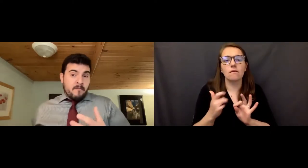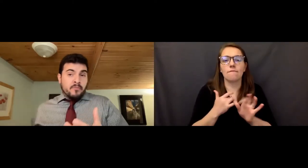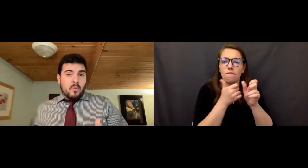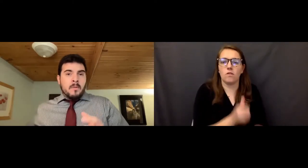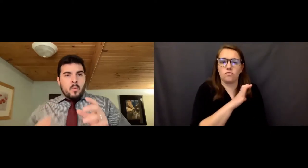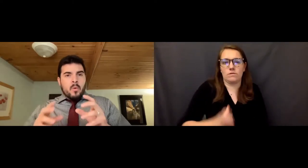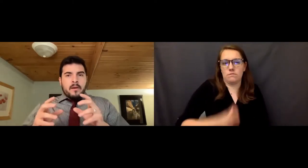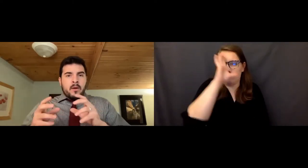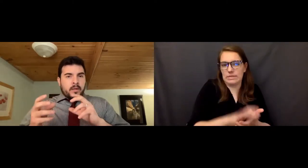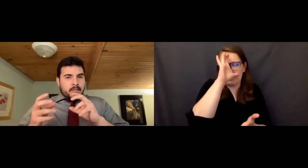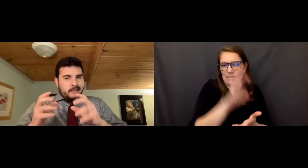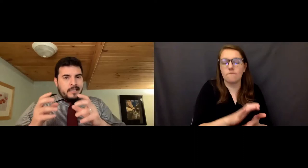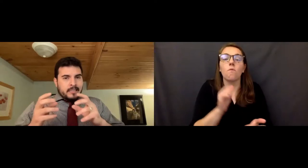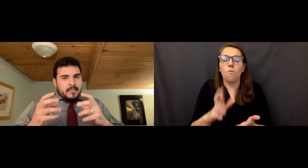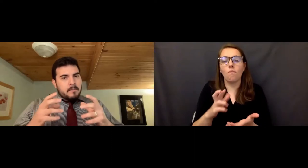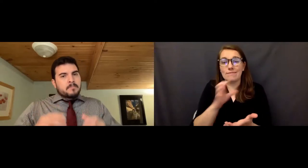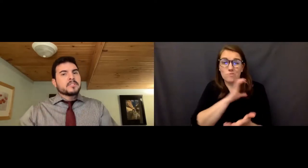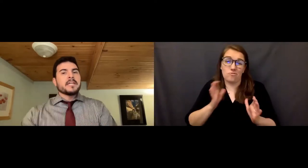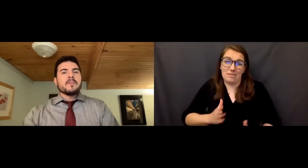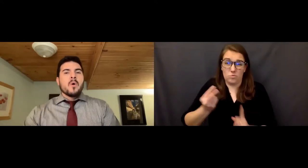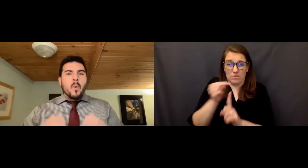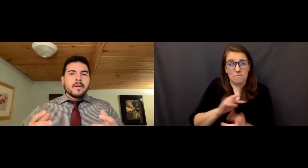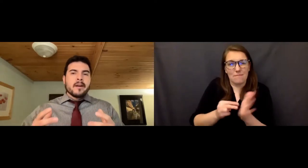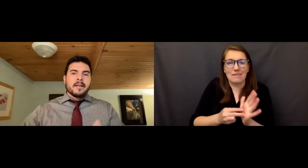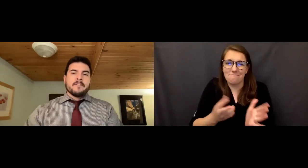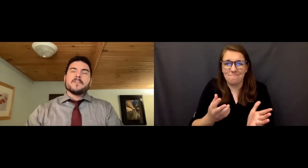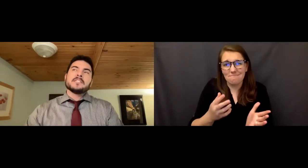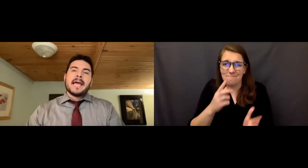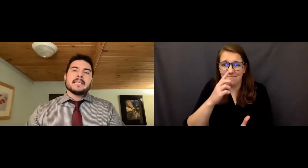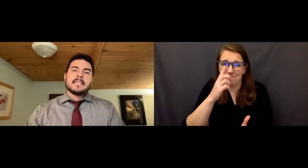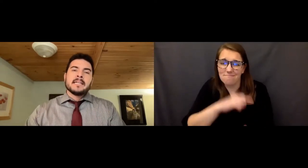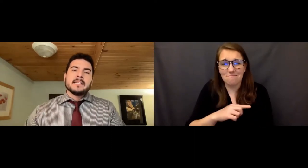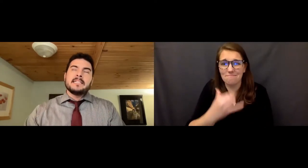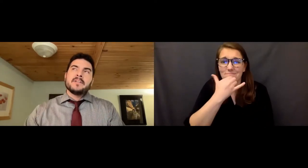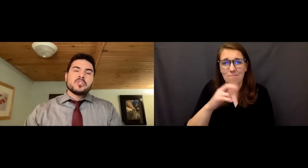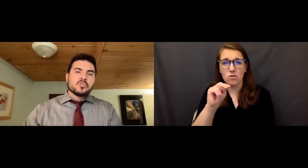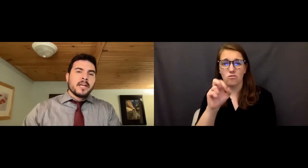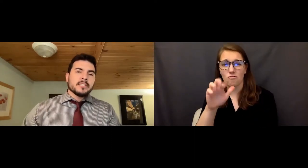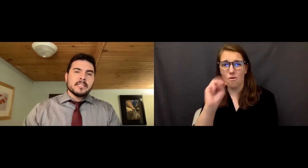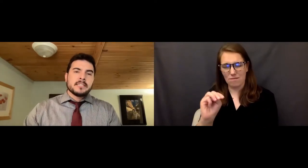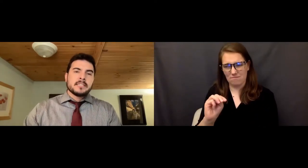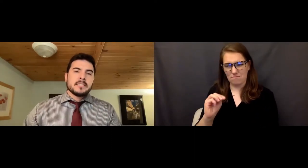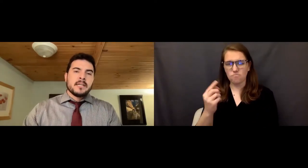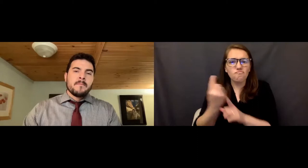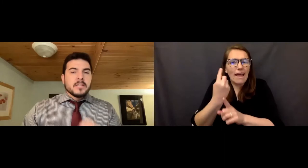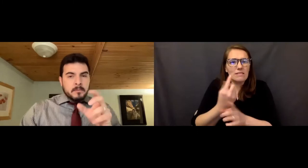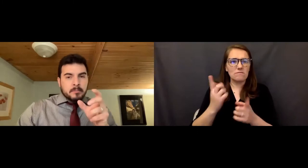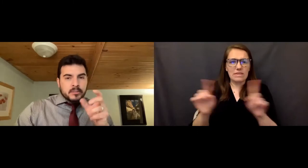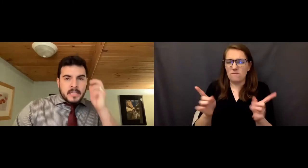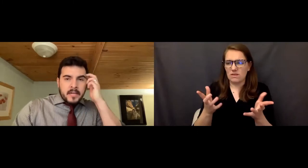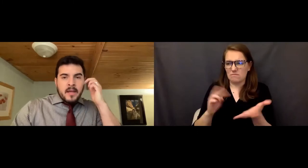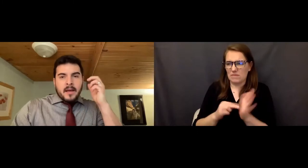it would be a false norm, one which leads us to misperceive ordinary difference as deviant strangeness,